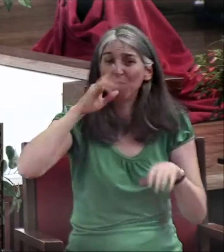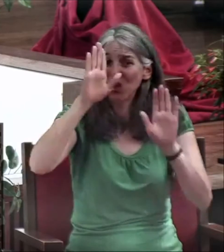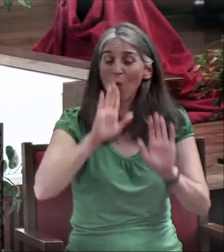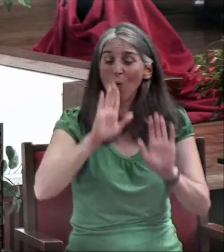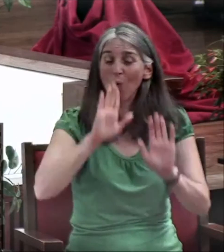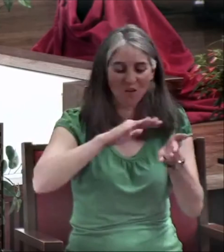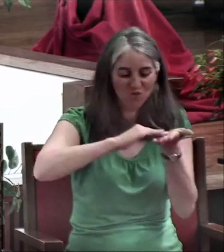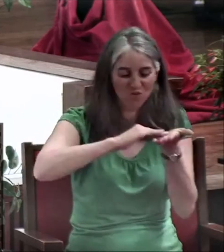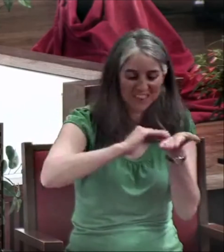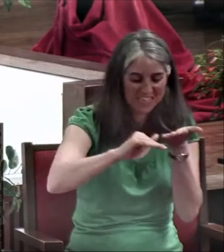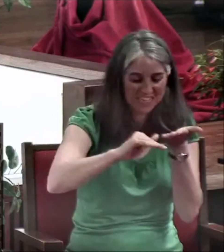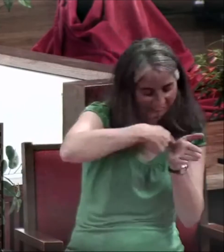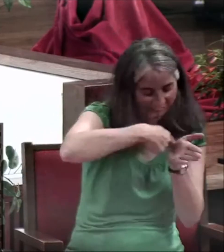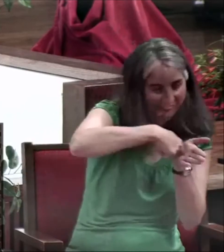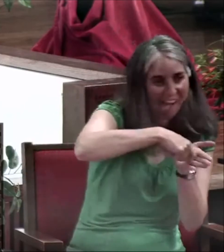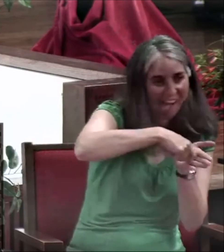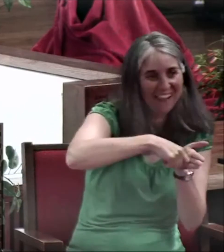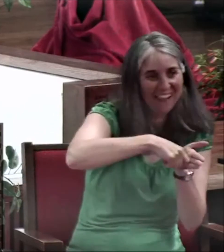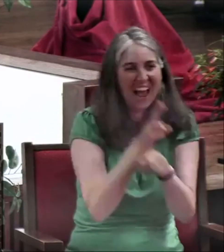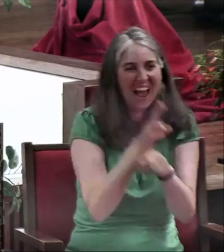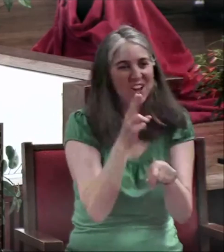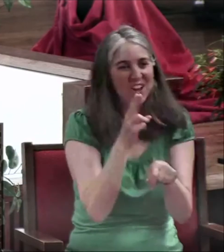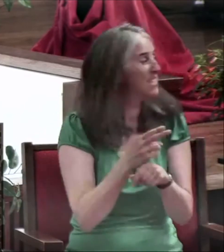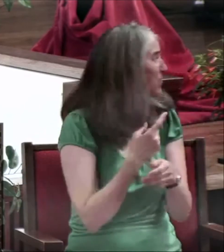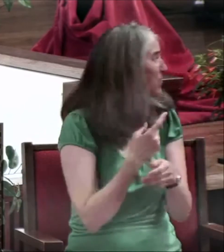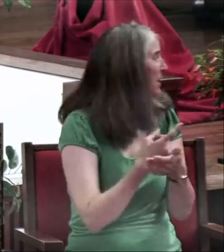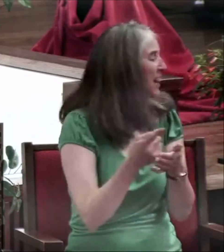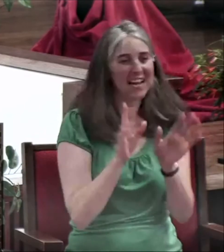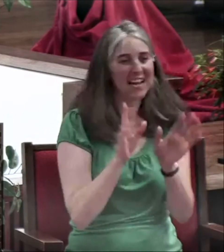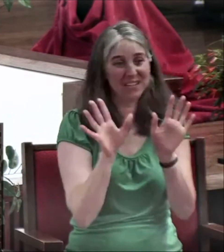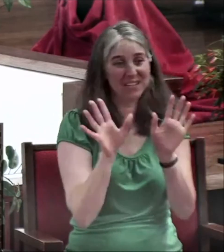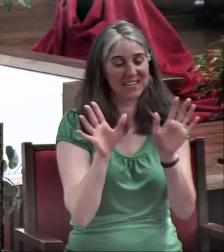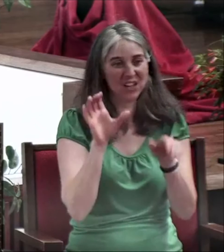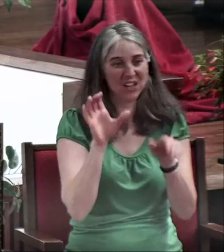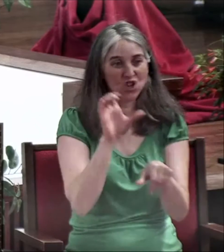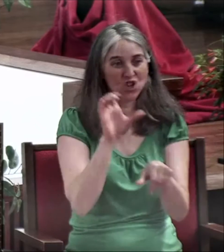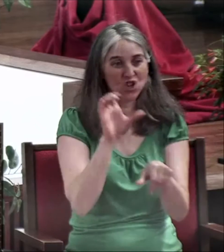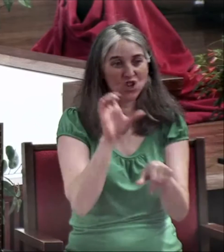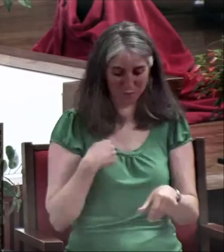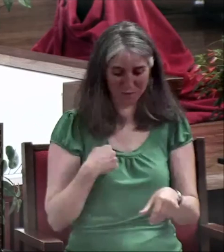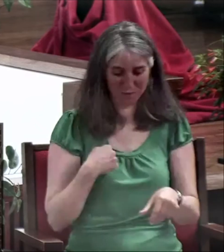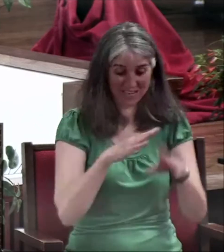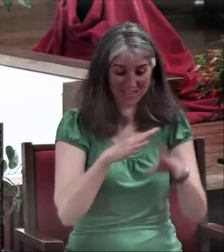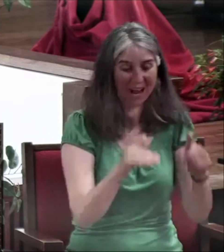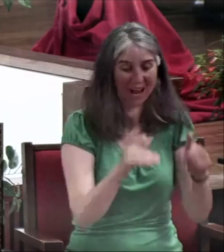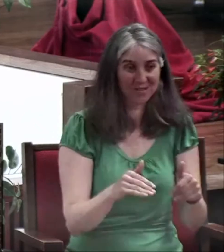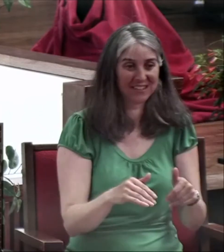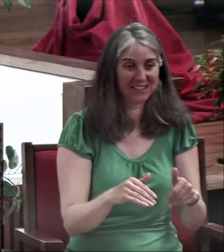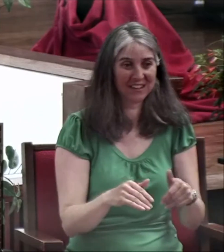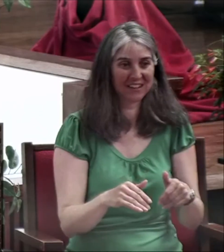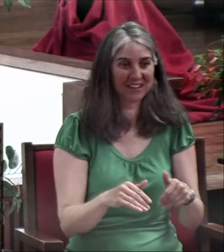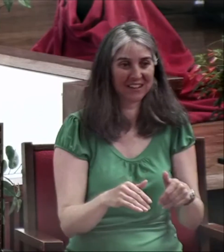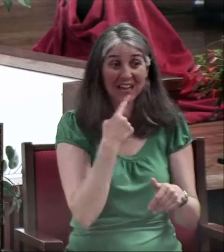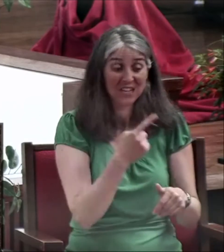cleaning. Now, I used this one last Sunday at a church member's house because they needed something to come down. And I told Bill I was going